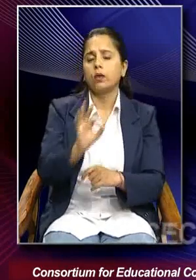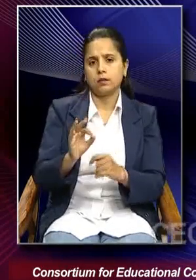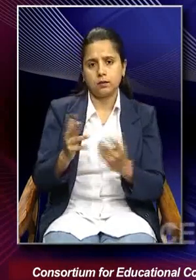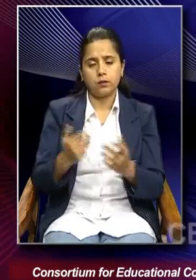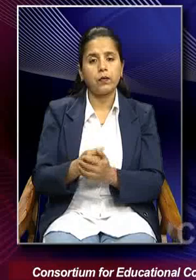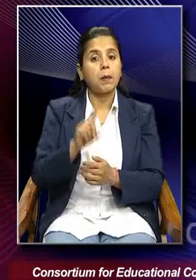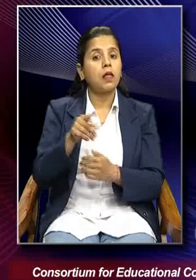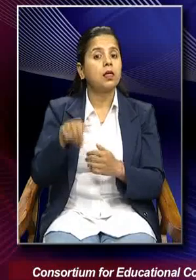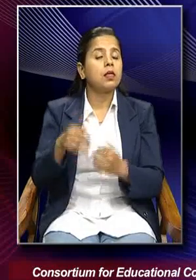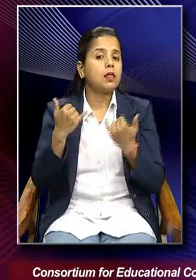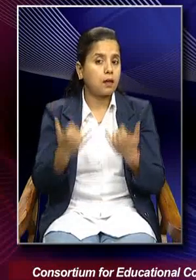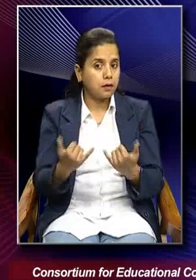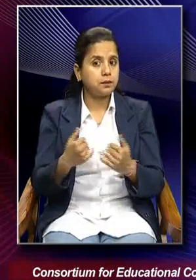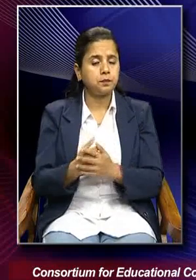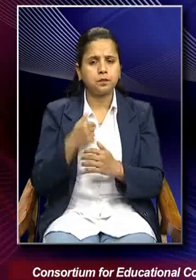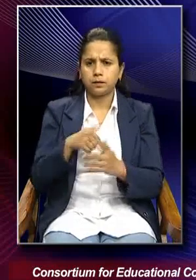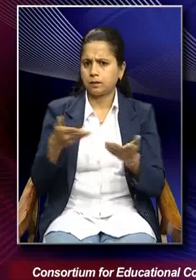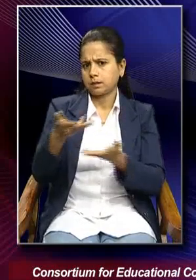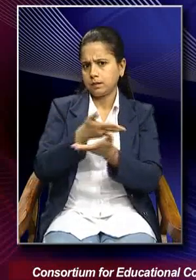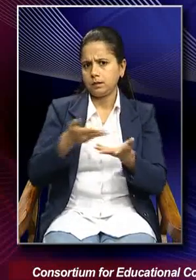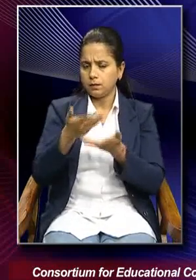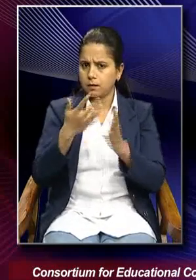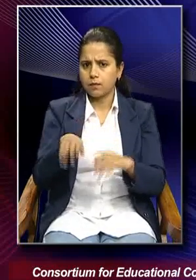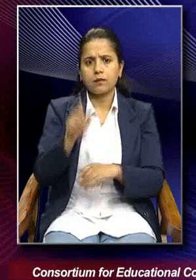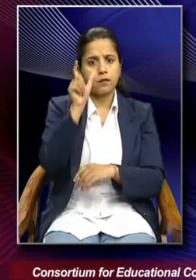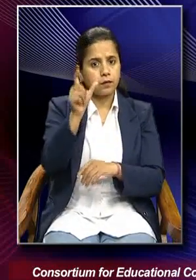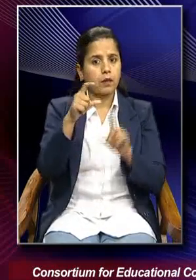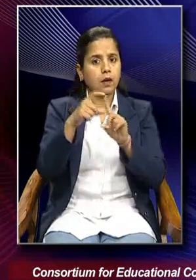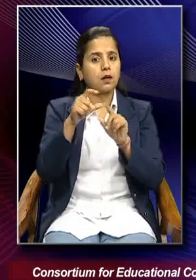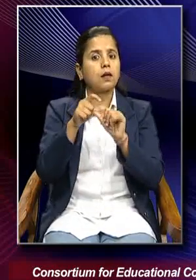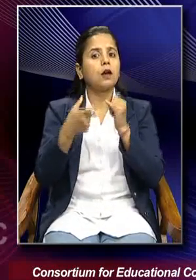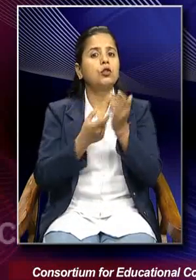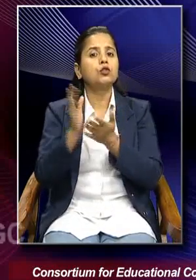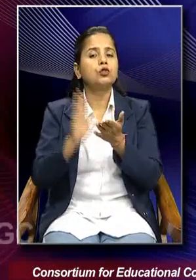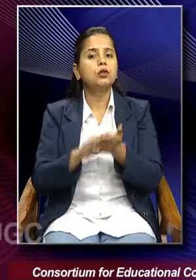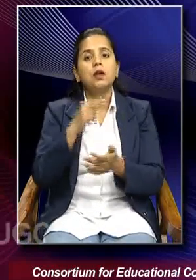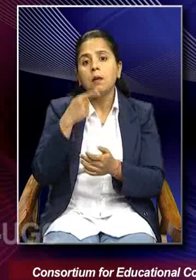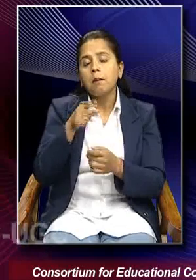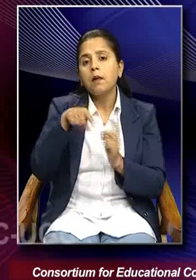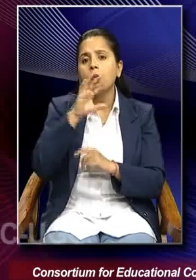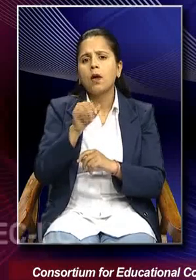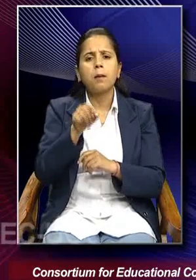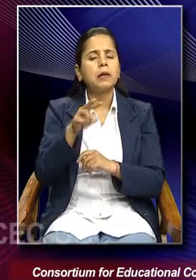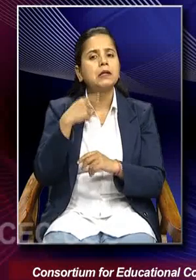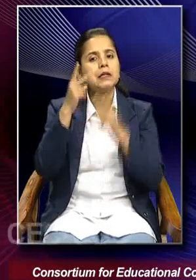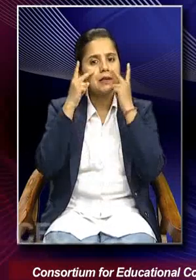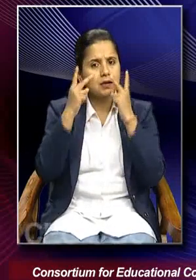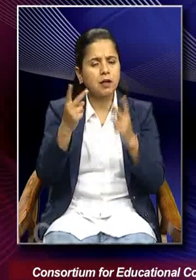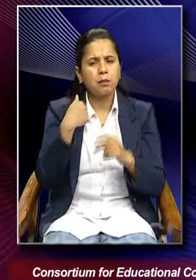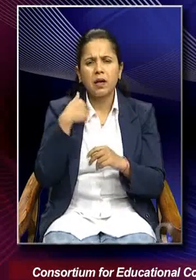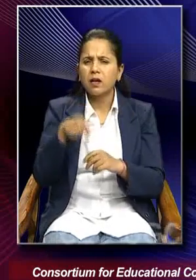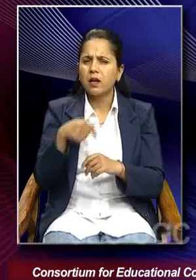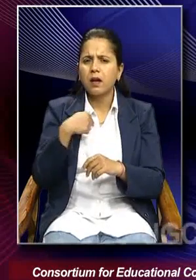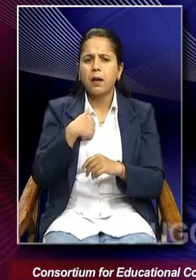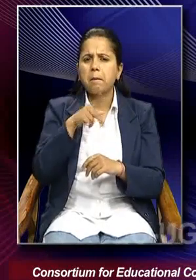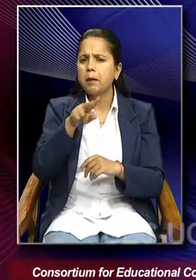But now we have discussed that the term darshan means to see. What do we really mean by